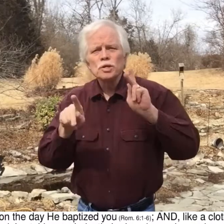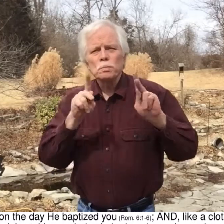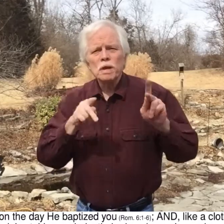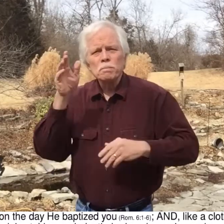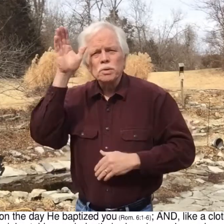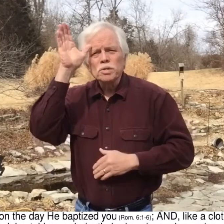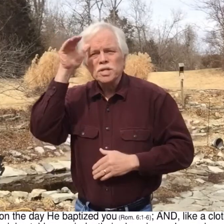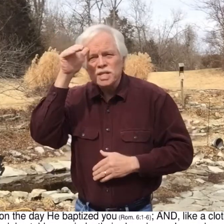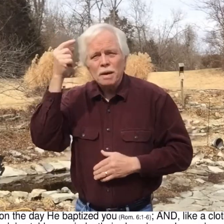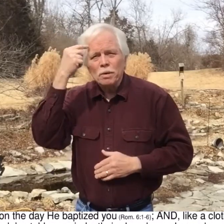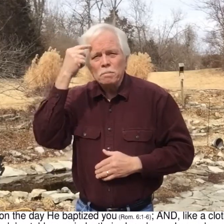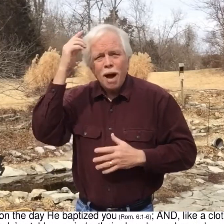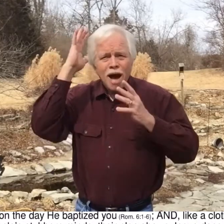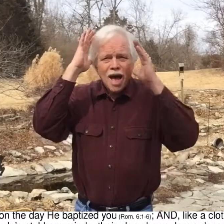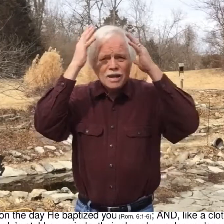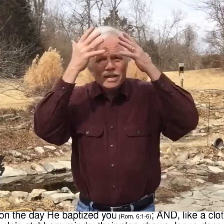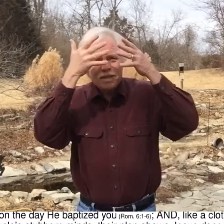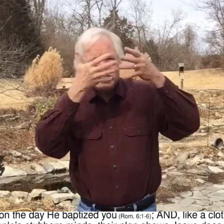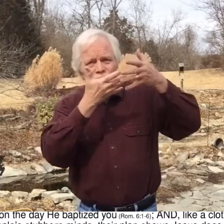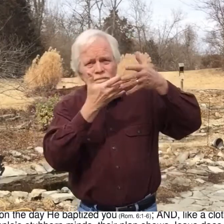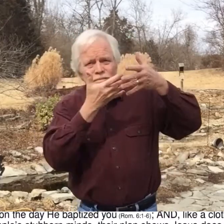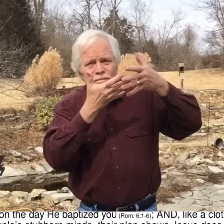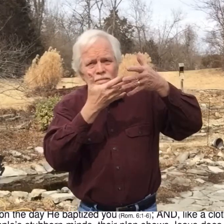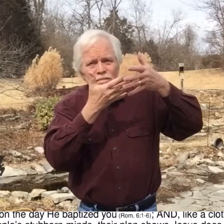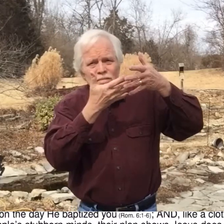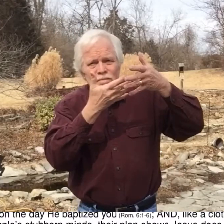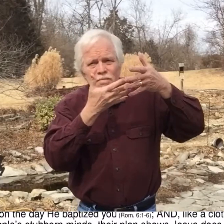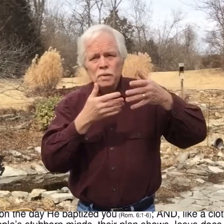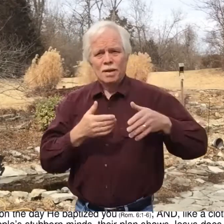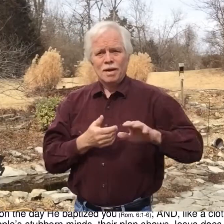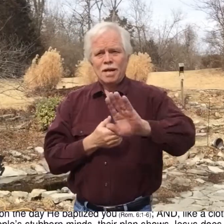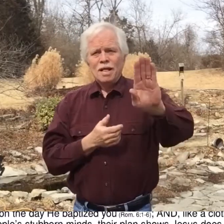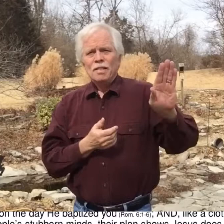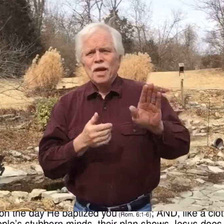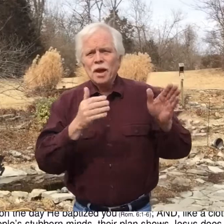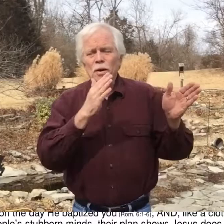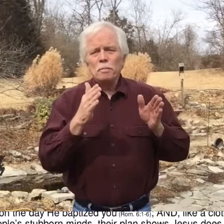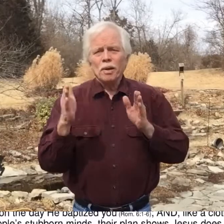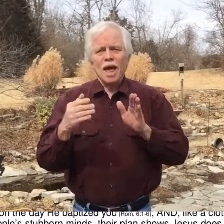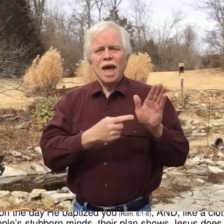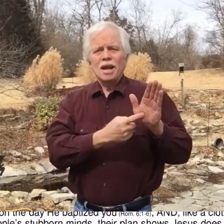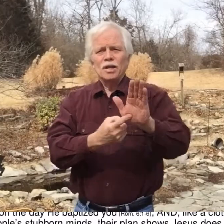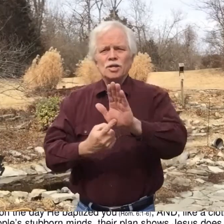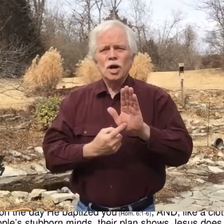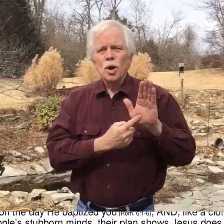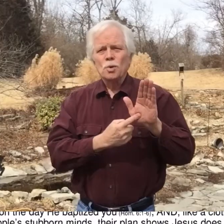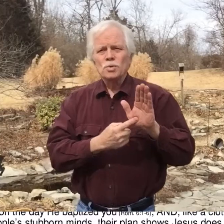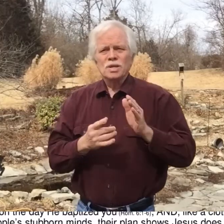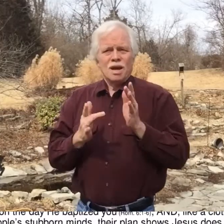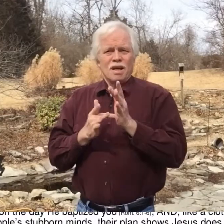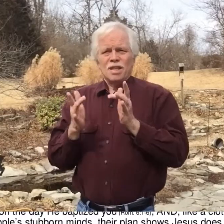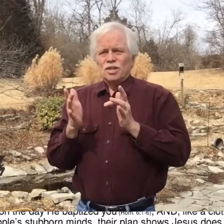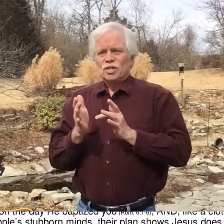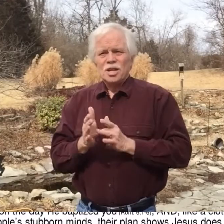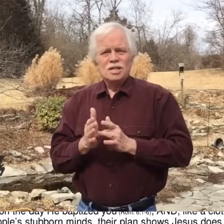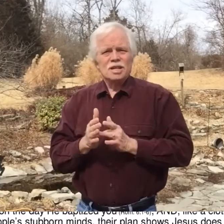people's stubborn minds, their plan shows that Jesus